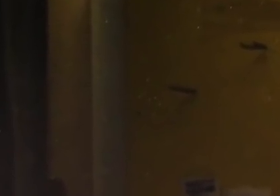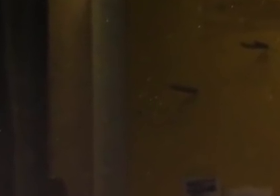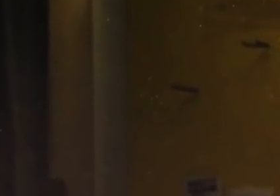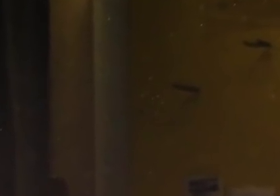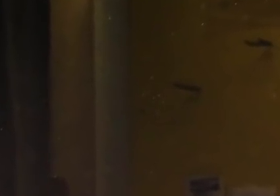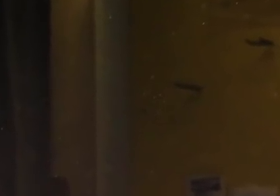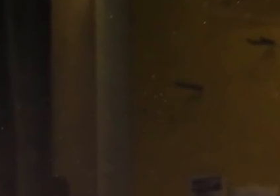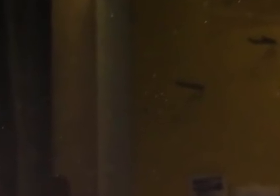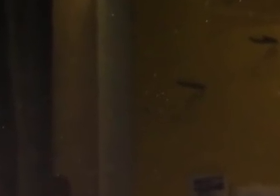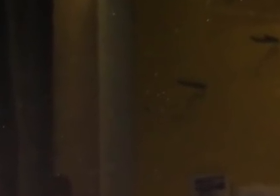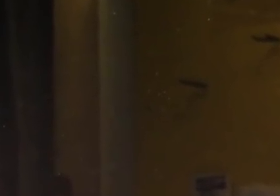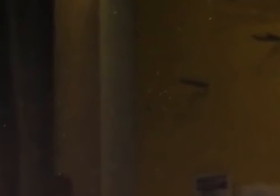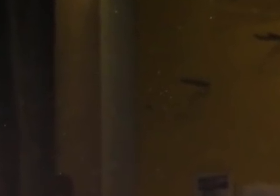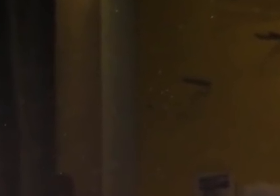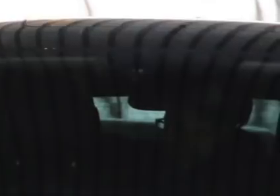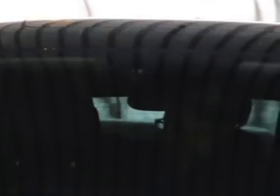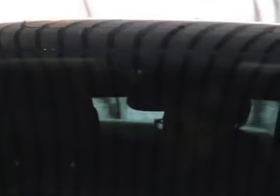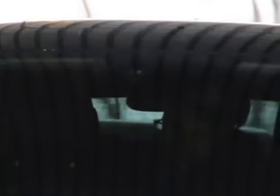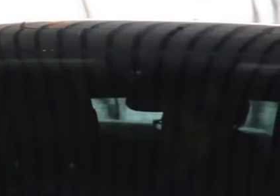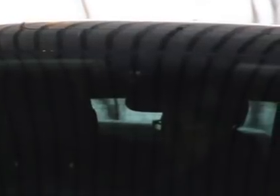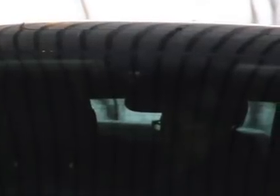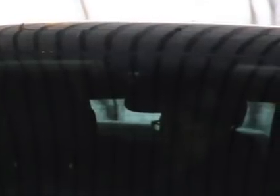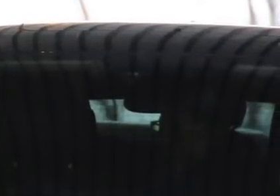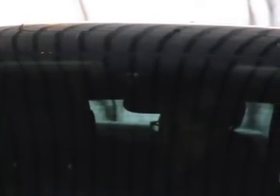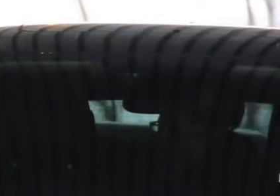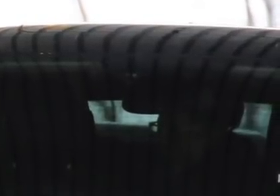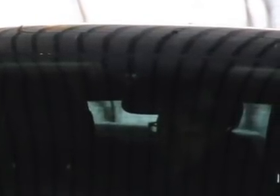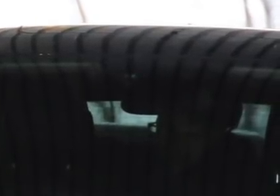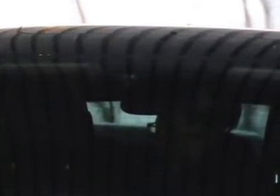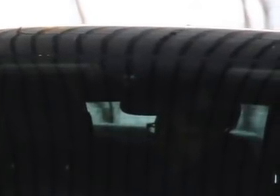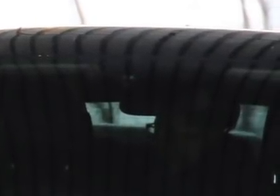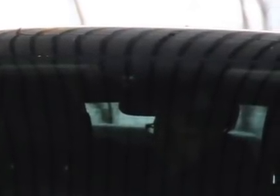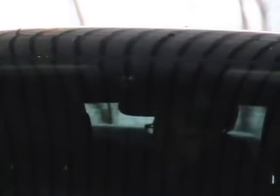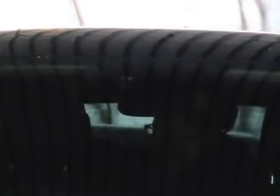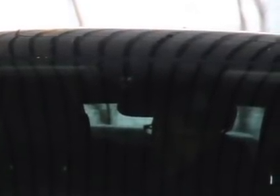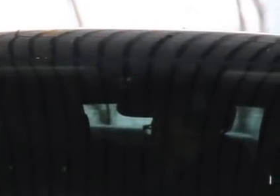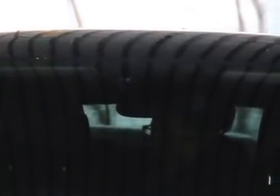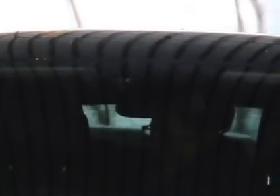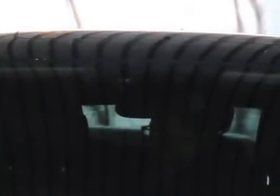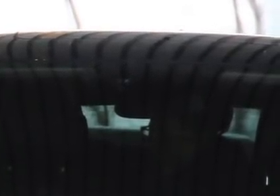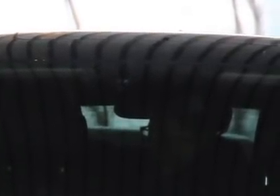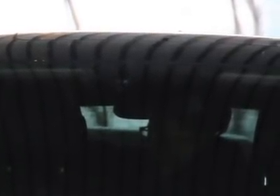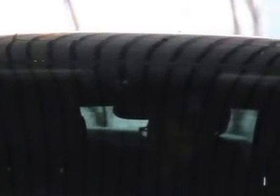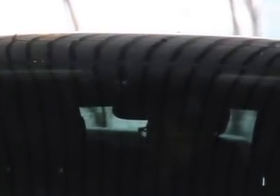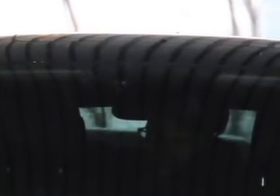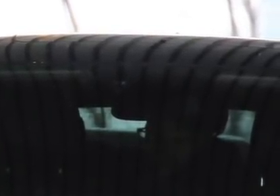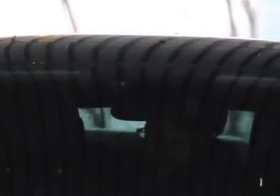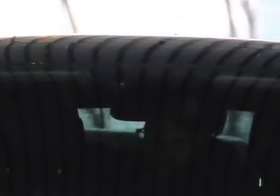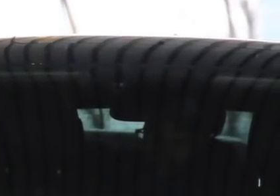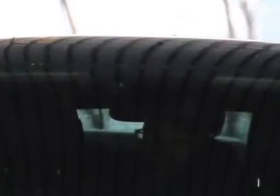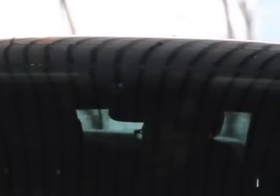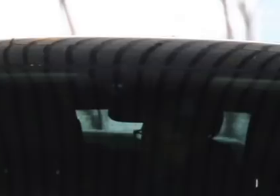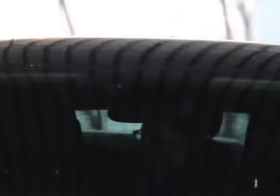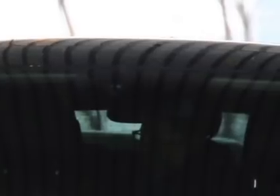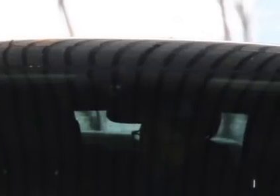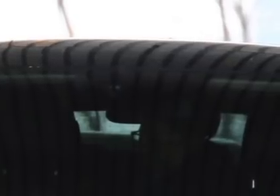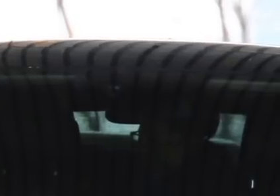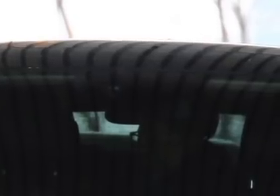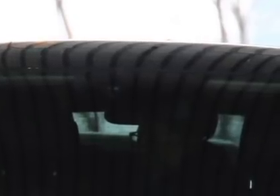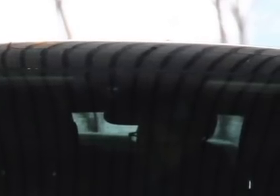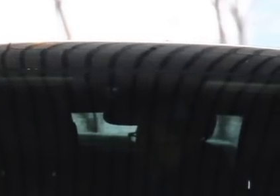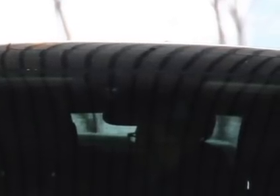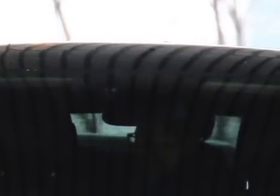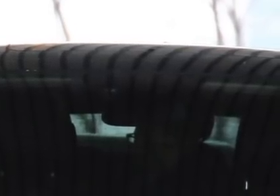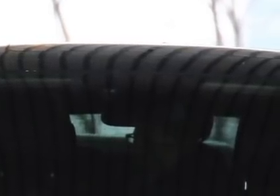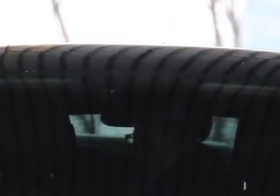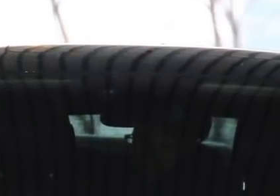depends on shipments arriving, and so we continue to assess day by day, but at the moment, again, we do have the capacity